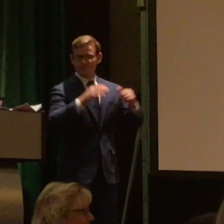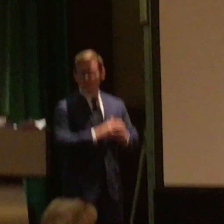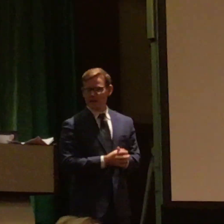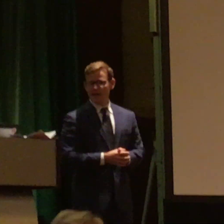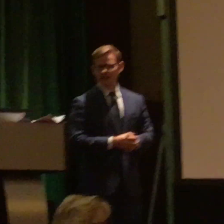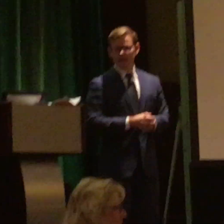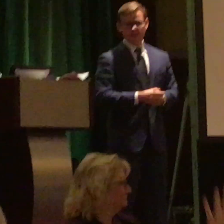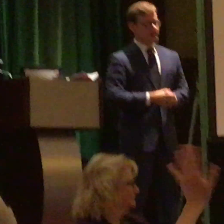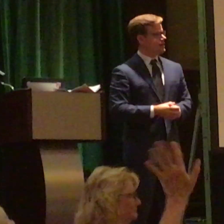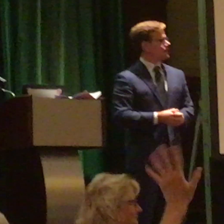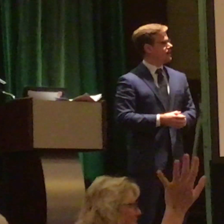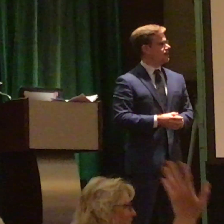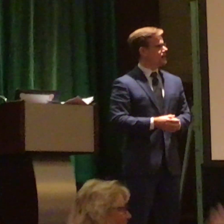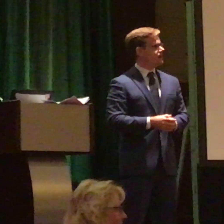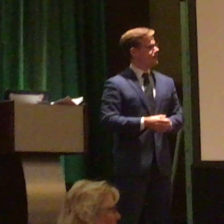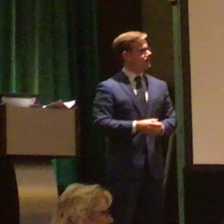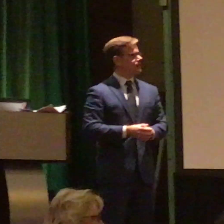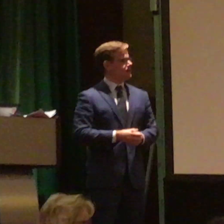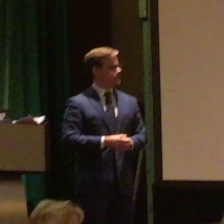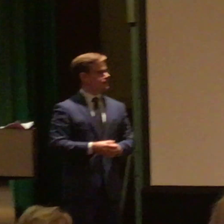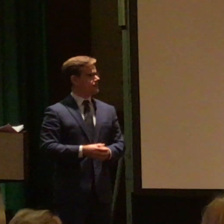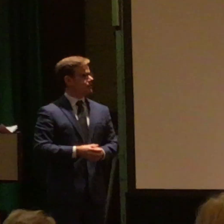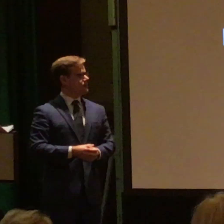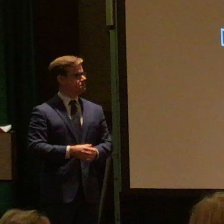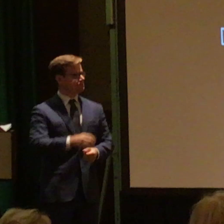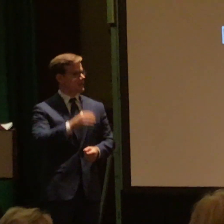Yes, applause is warranted. Yes.